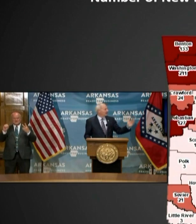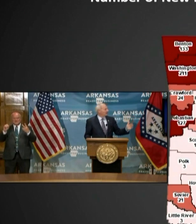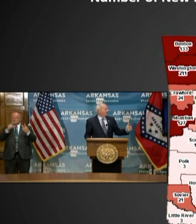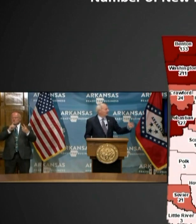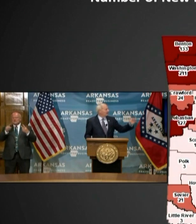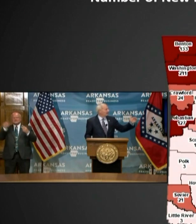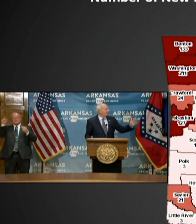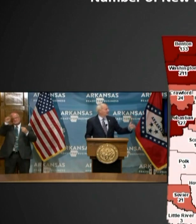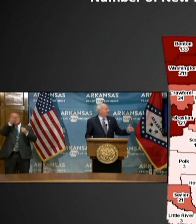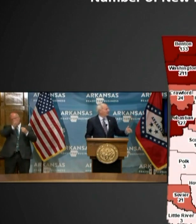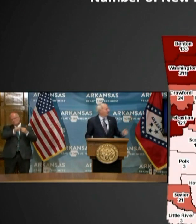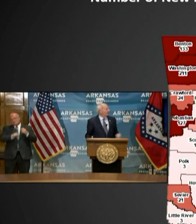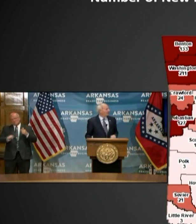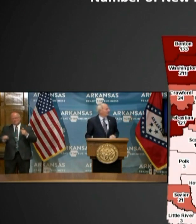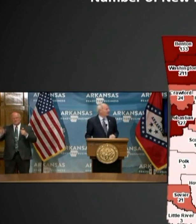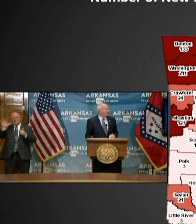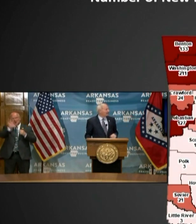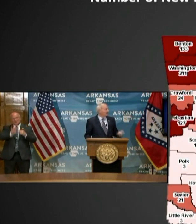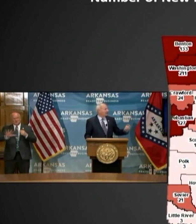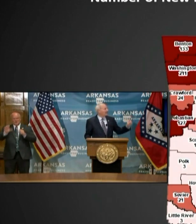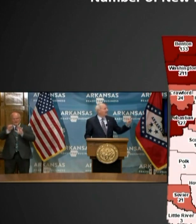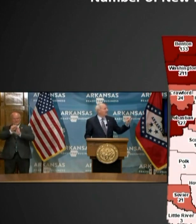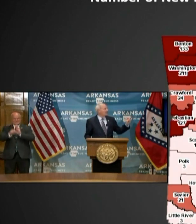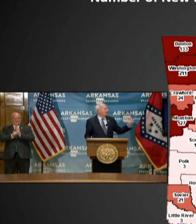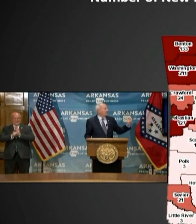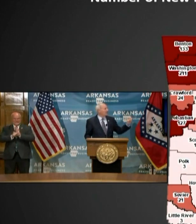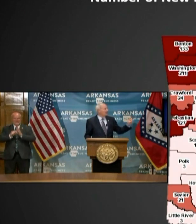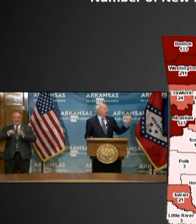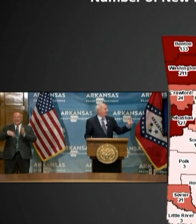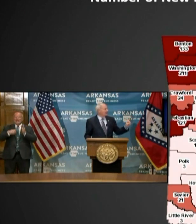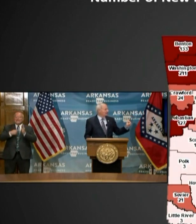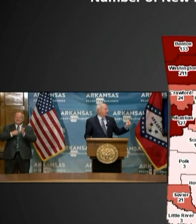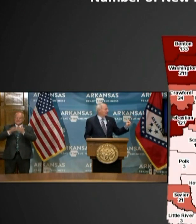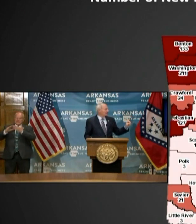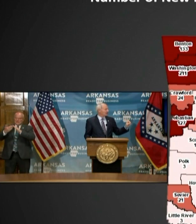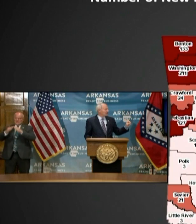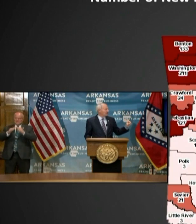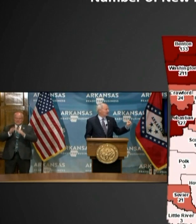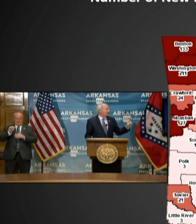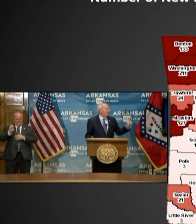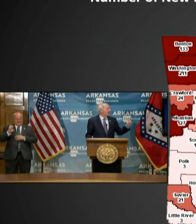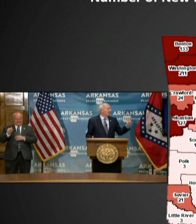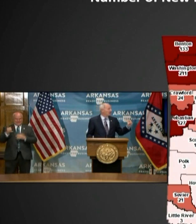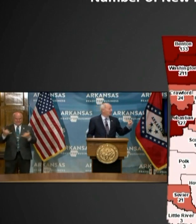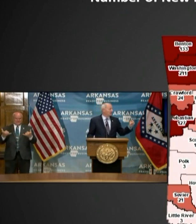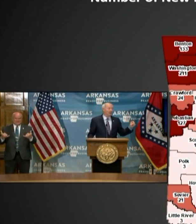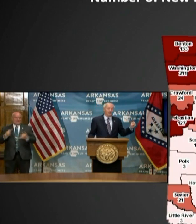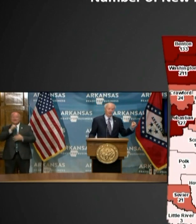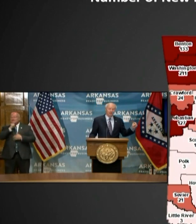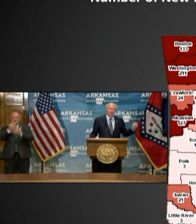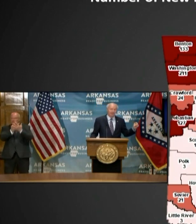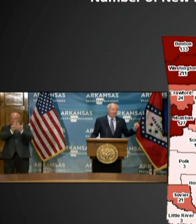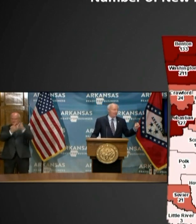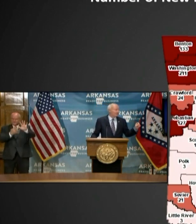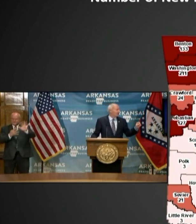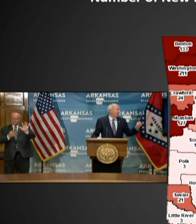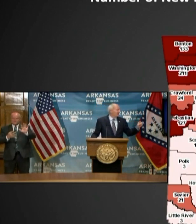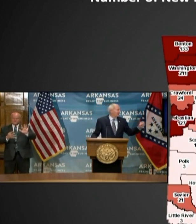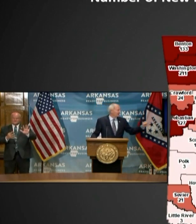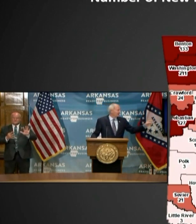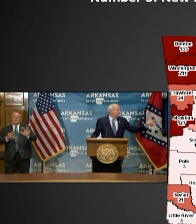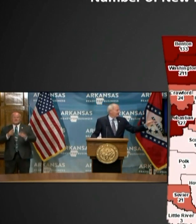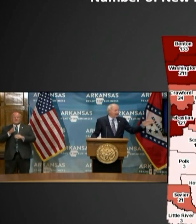really scattered a large part of the state. And these are community cases that you're looking at here, not correctional